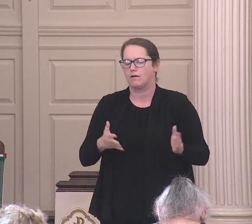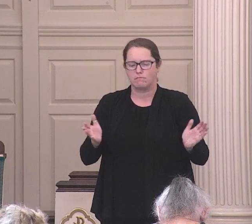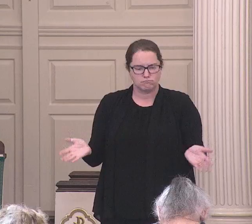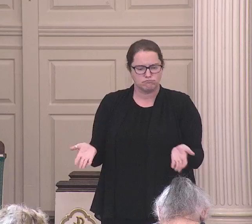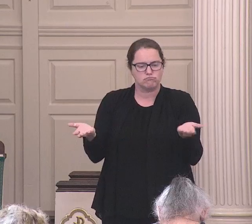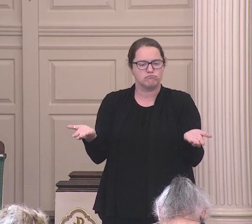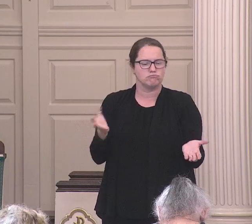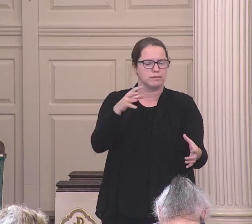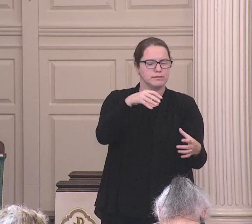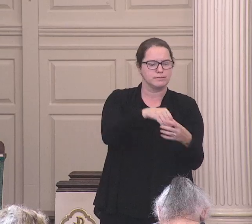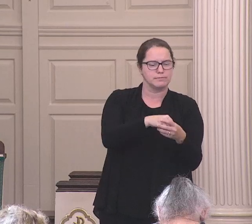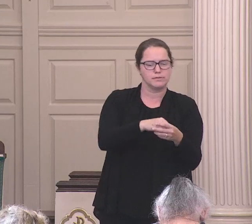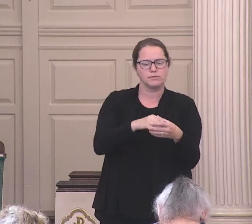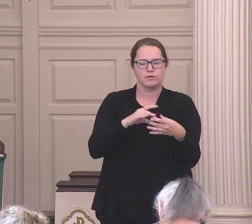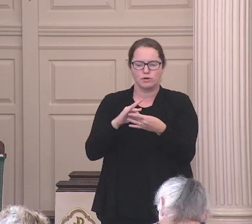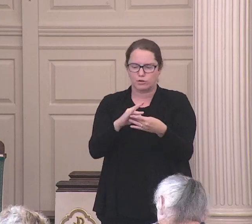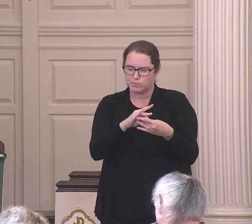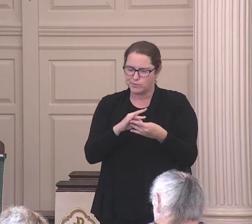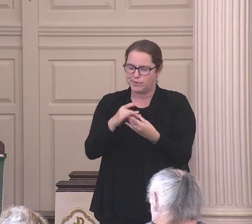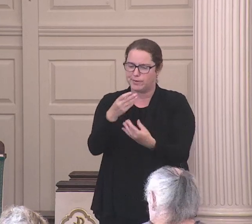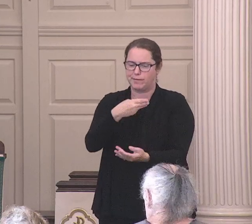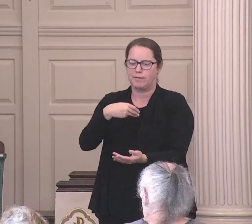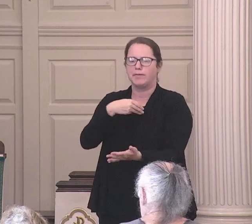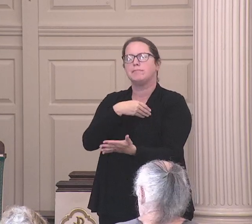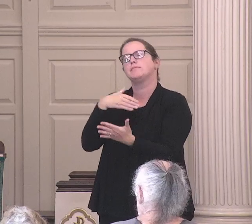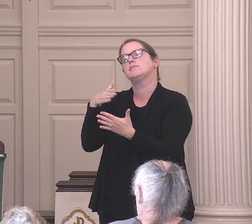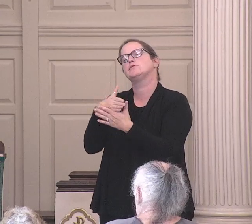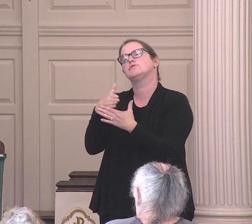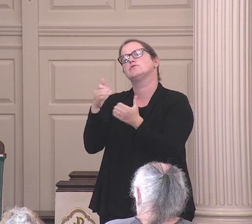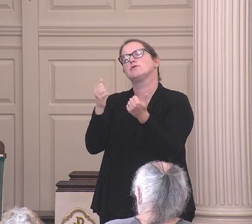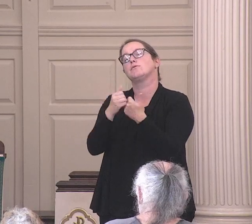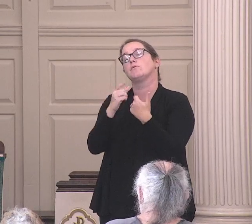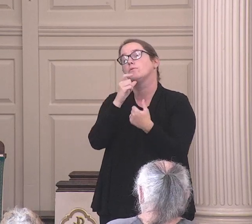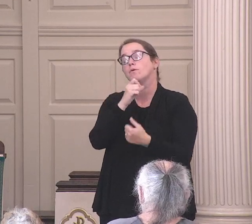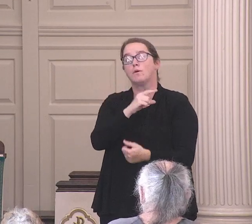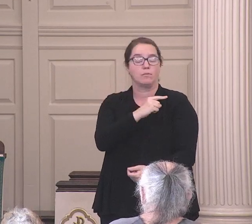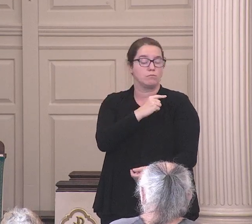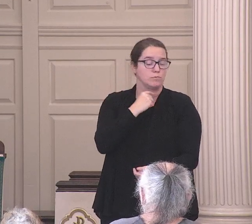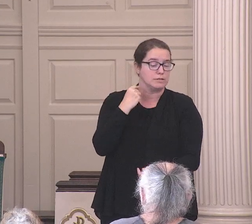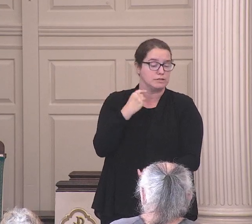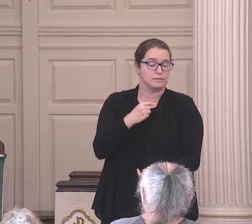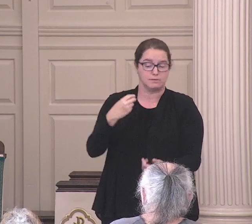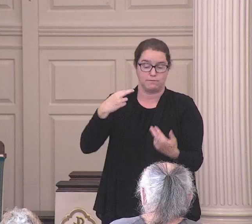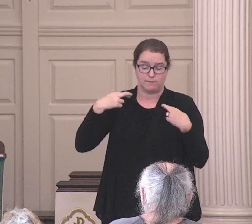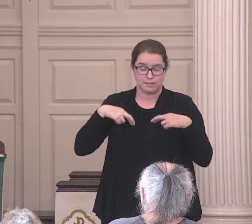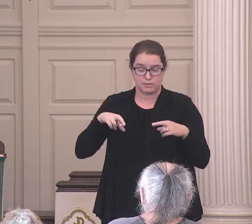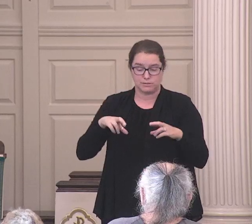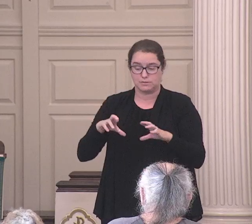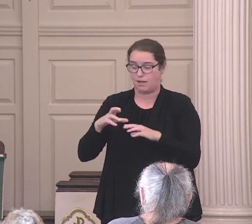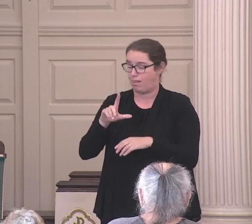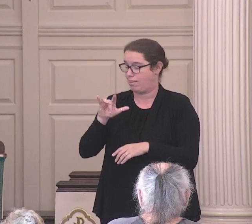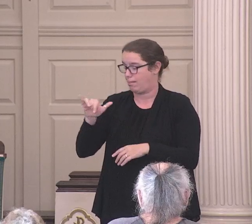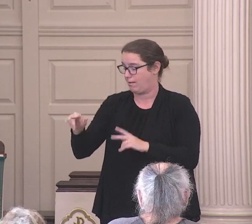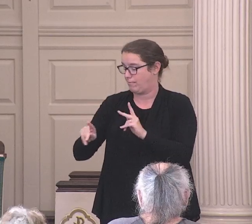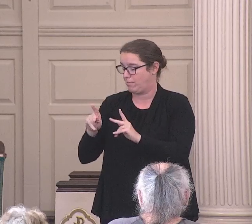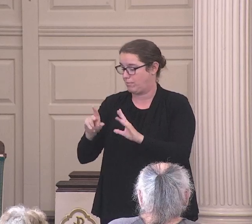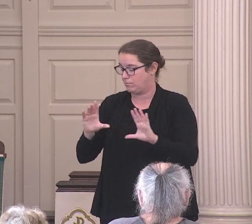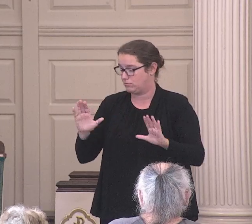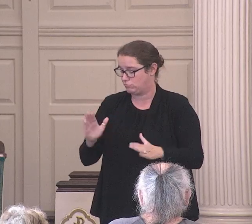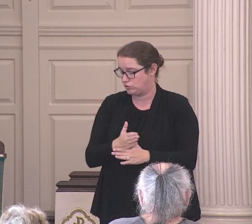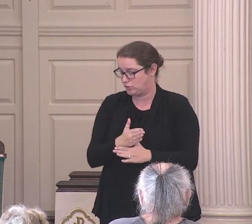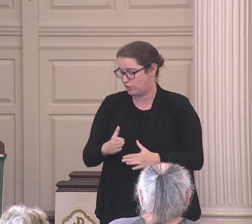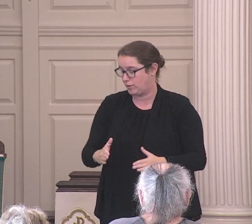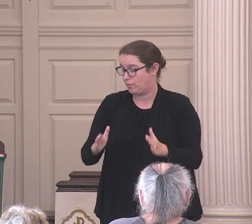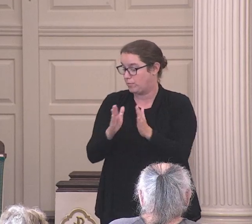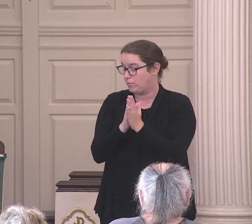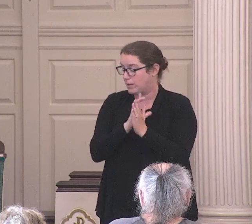communion, and the mission shared among priests, religious, and lay people. We pray to the Lord.